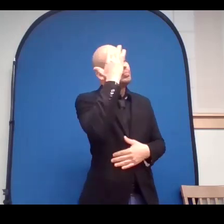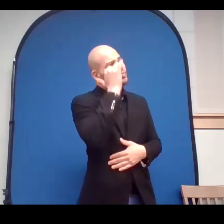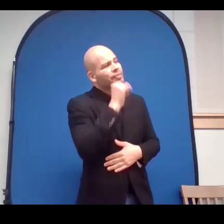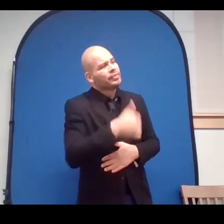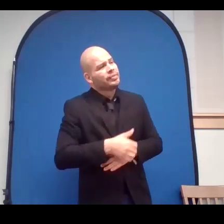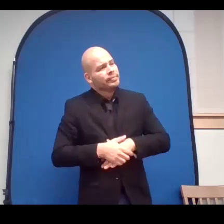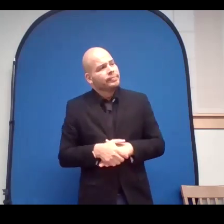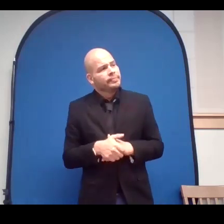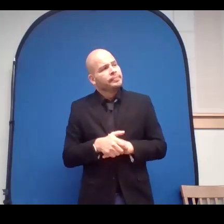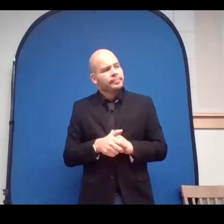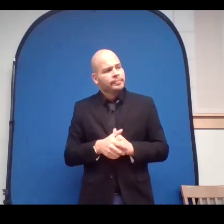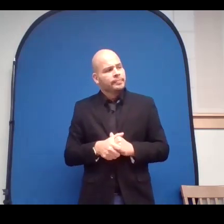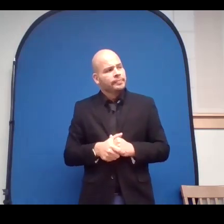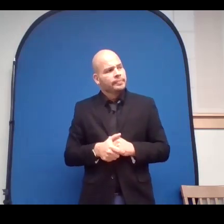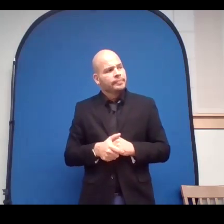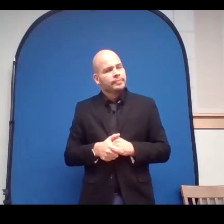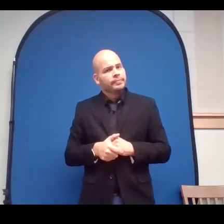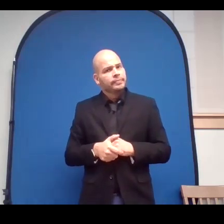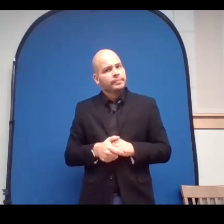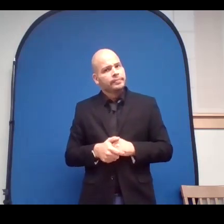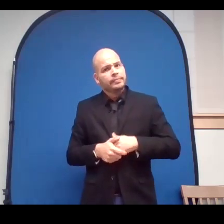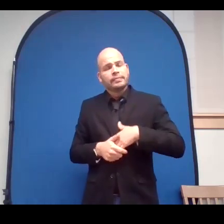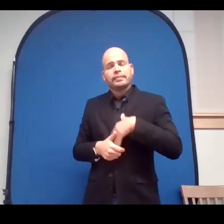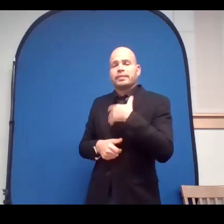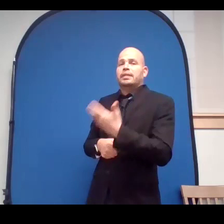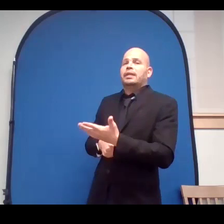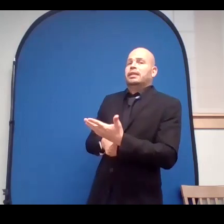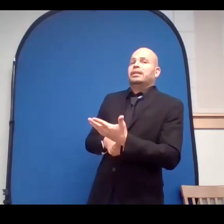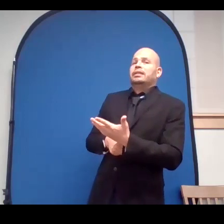Because it was an agreement between